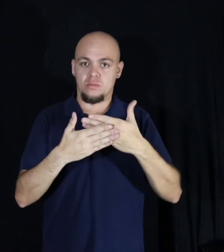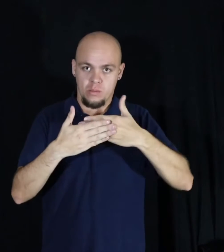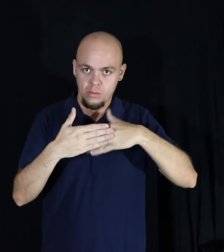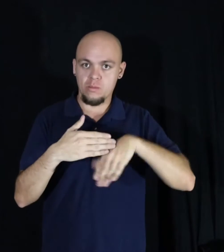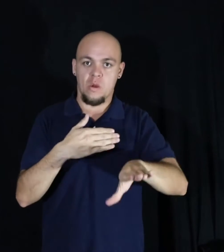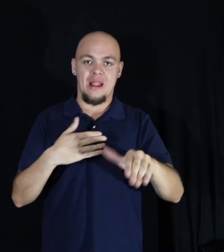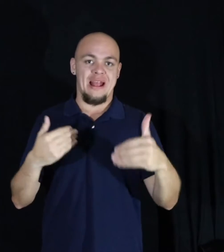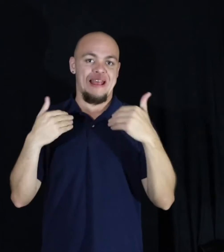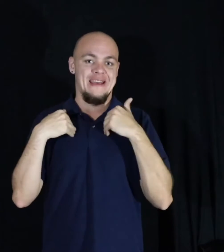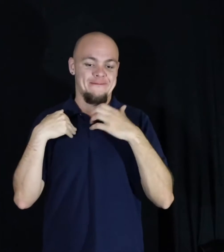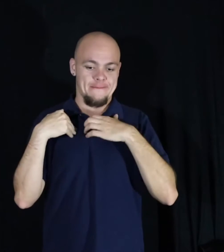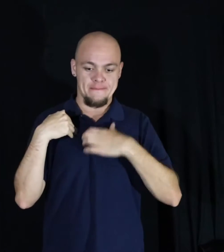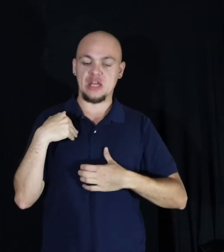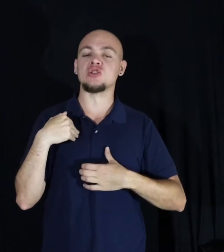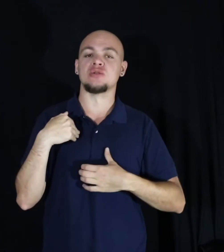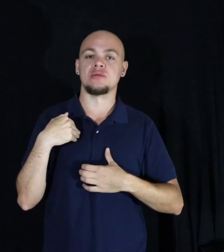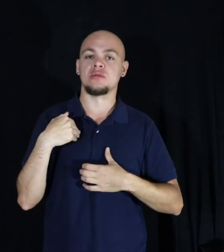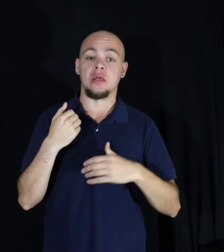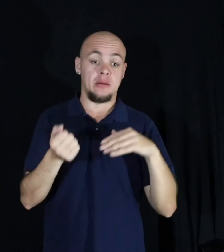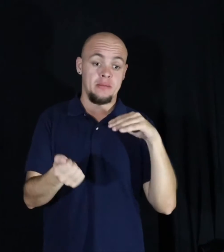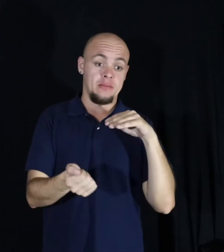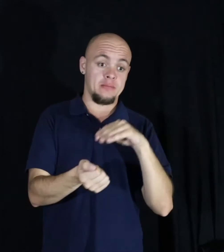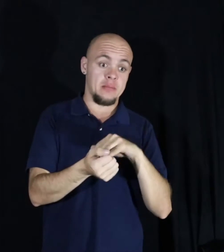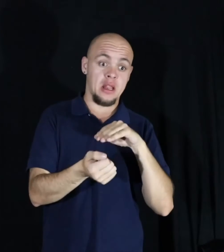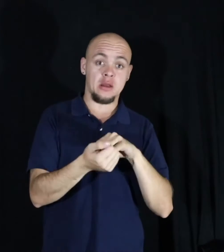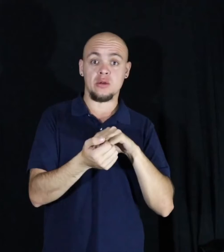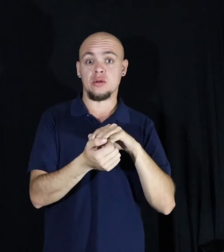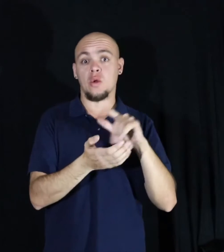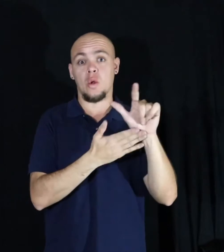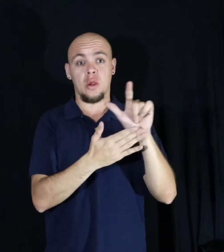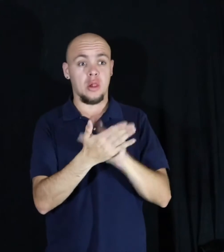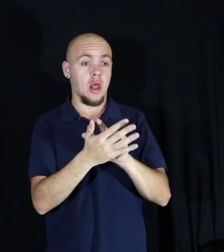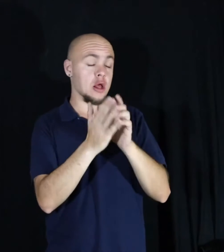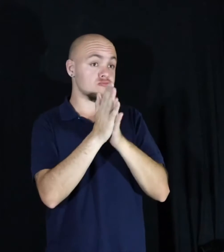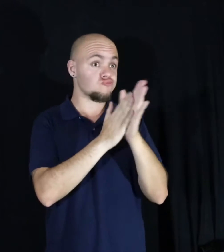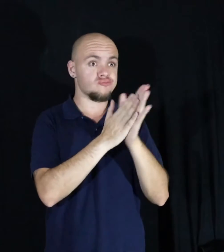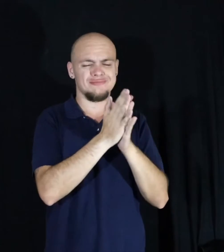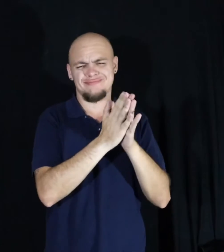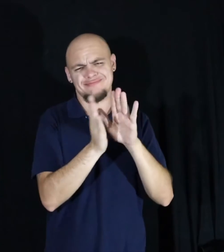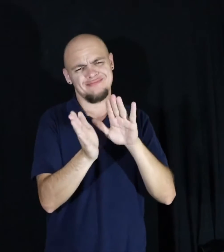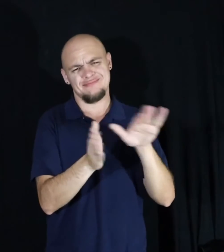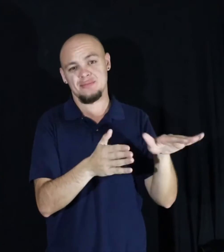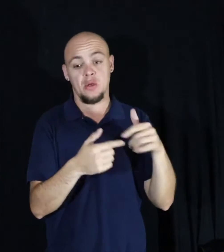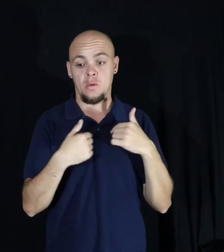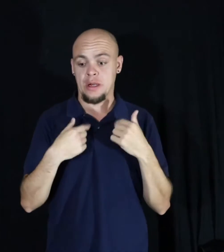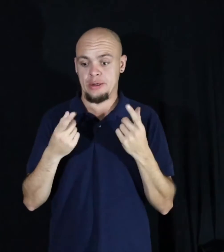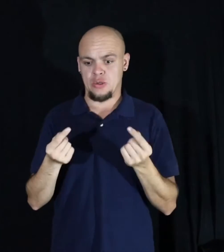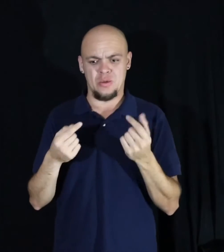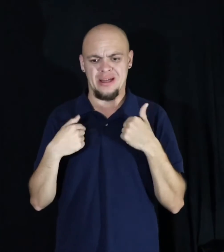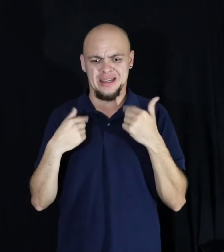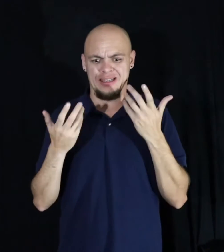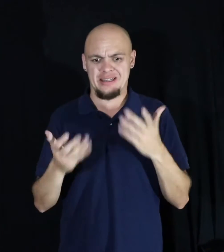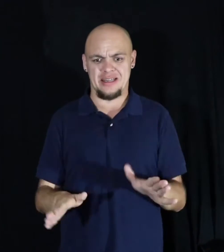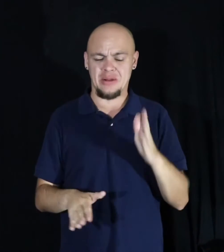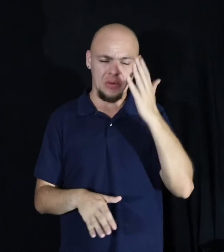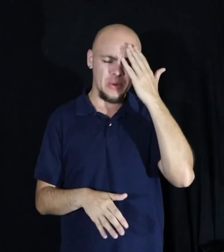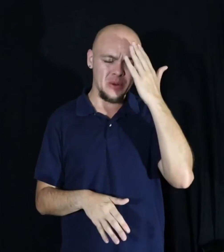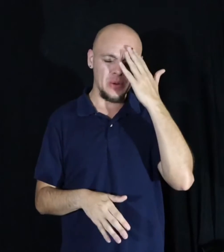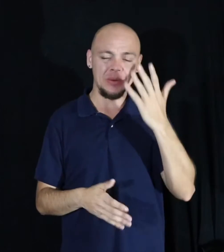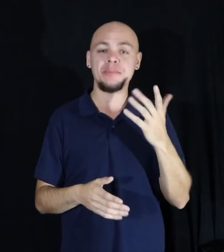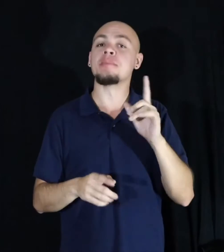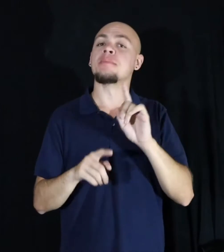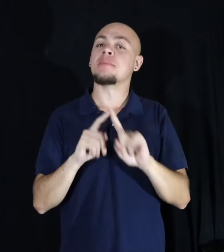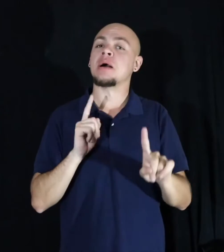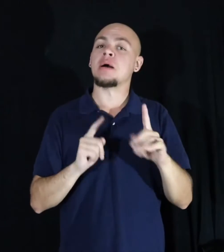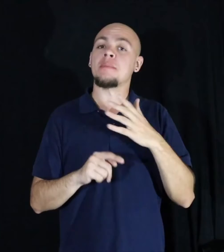that. For me, I had no medical or law ambitions. I didn't know what I wanted to do. All that I knew as a kid was that I loved putting